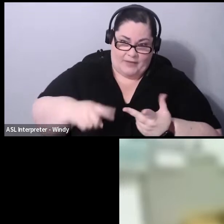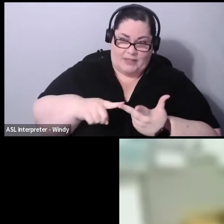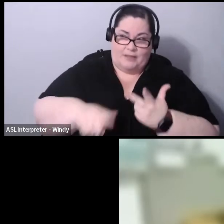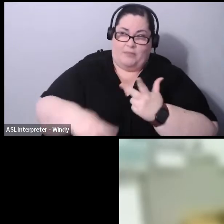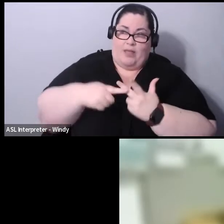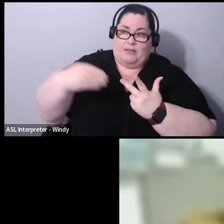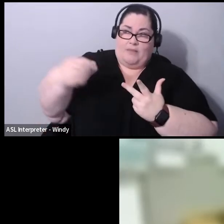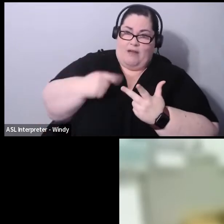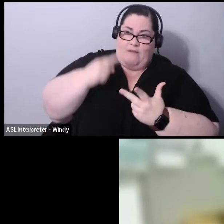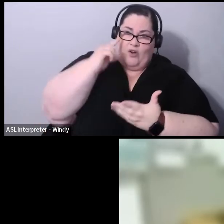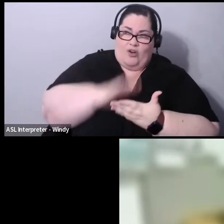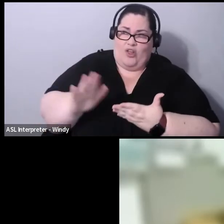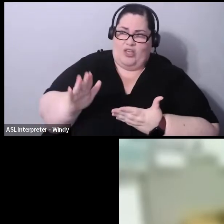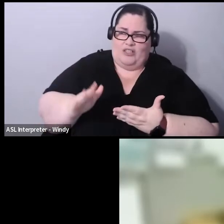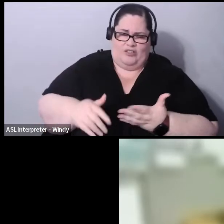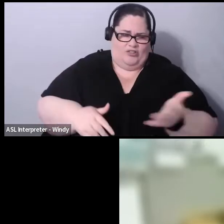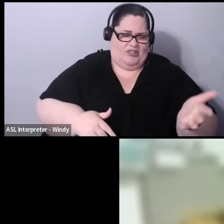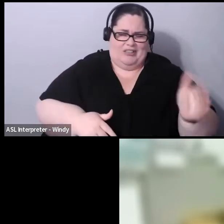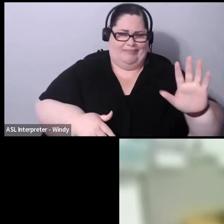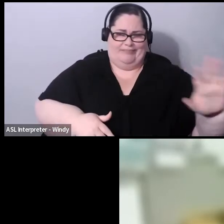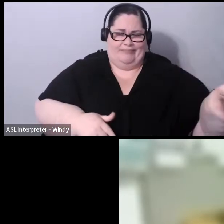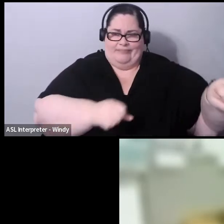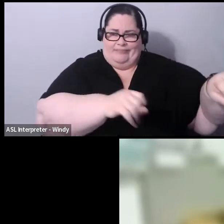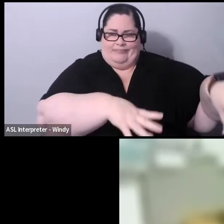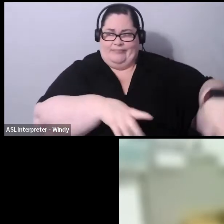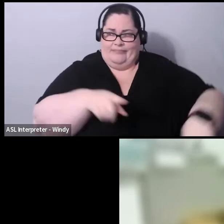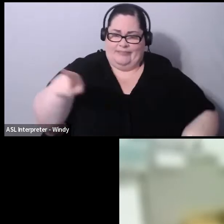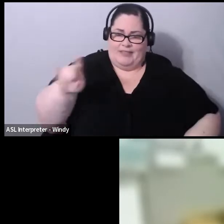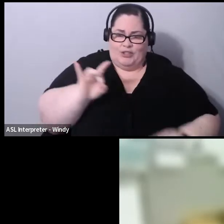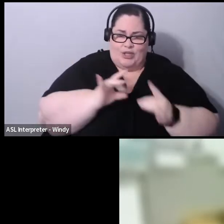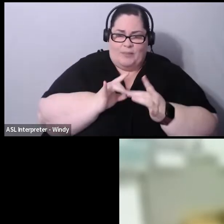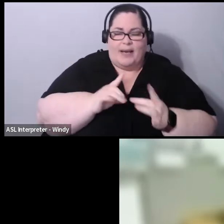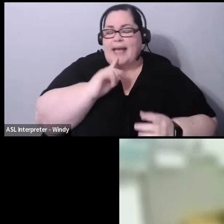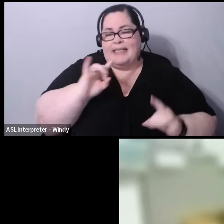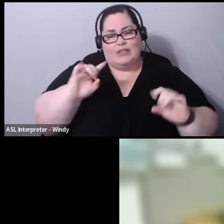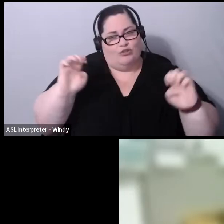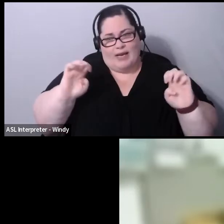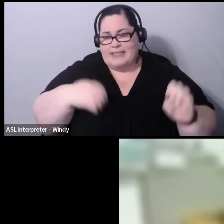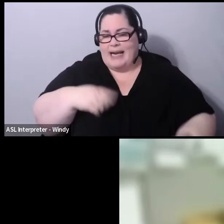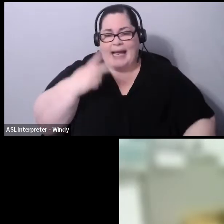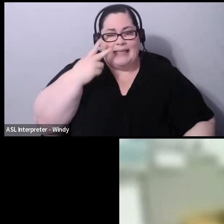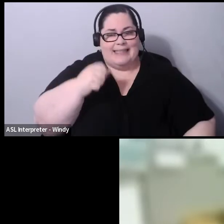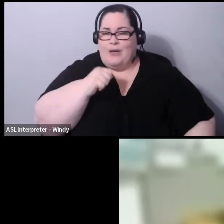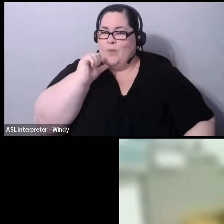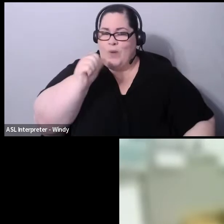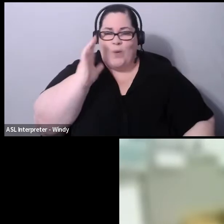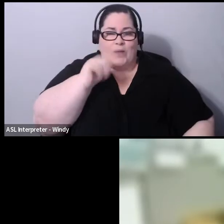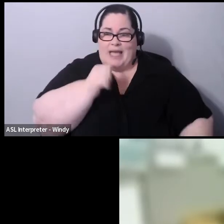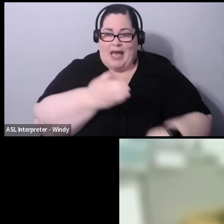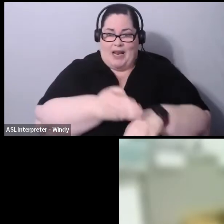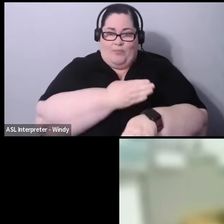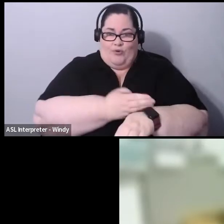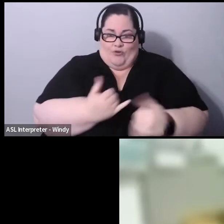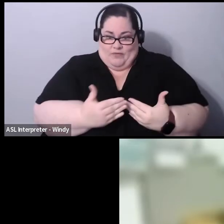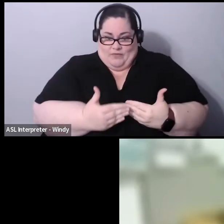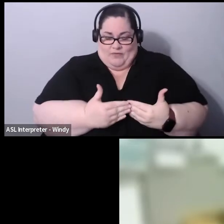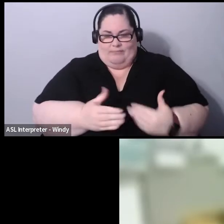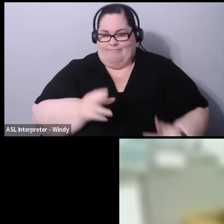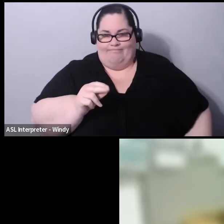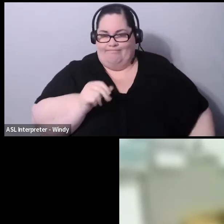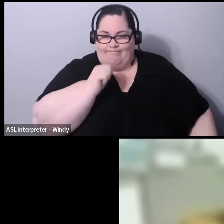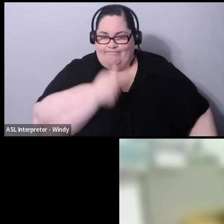It's a real crisis, and I don't see it getting any better anytime soon. So I'm looking forward to the fact that